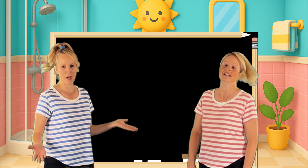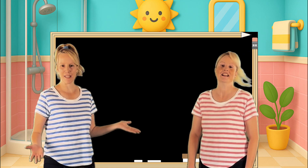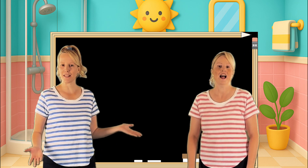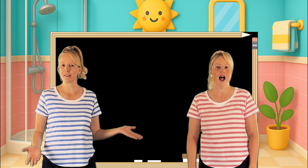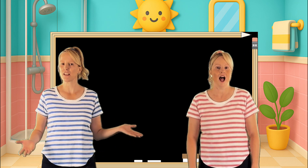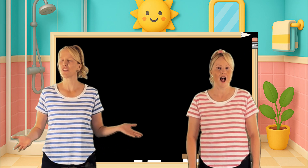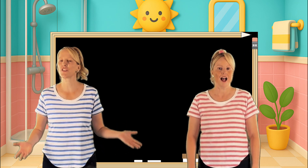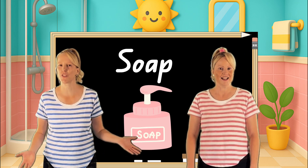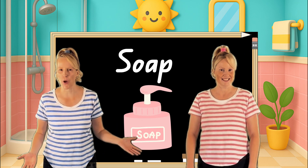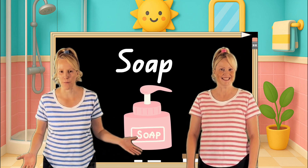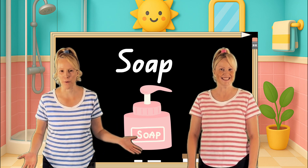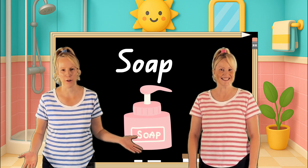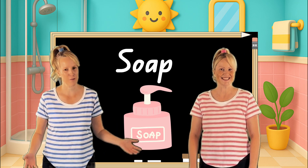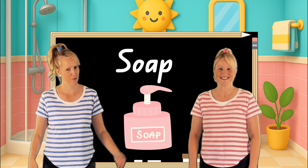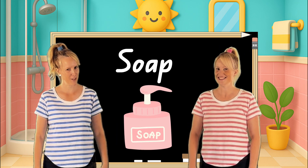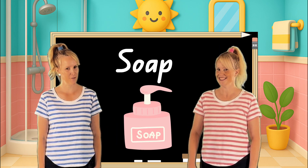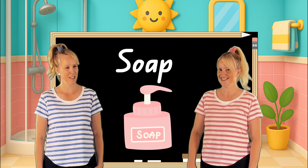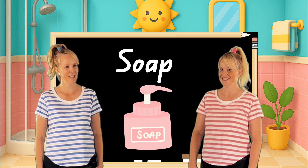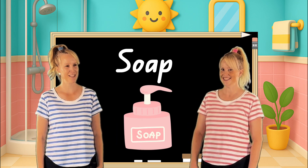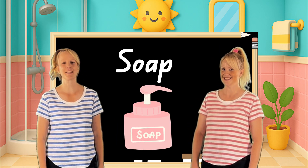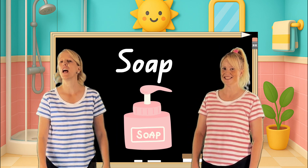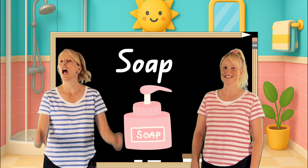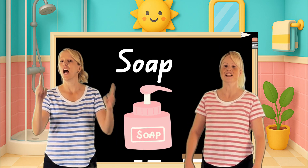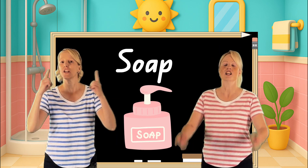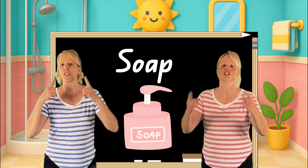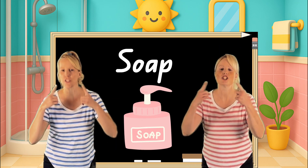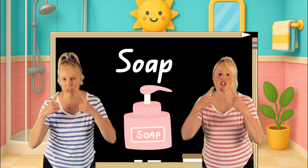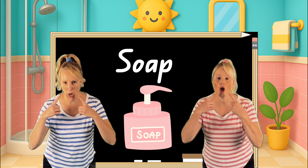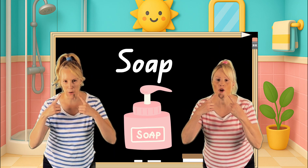is soap. Ready, friends? Soap.